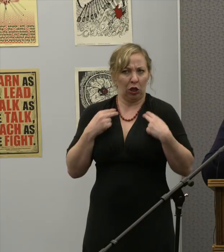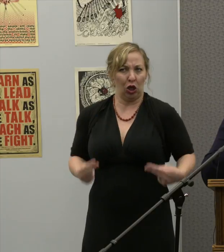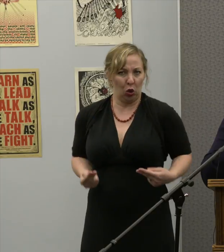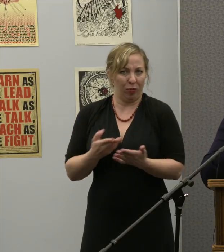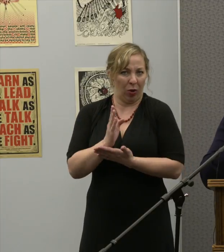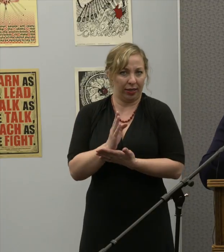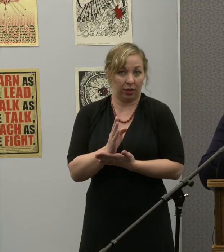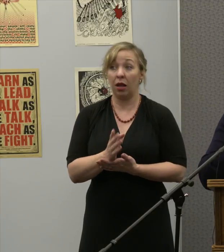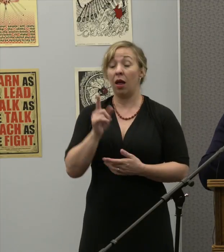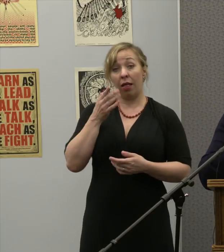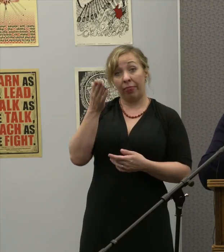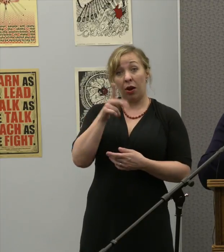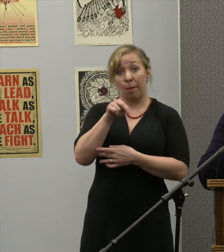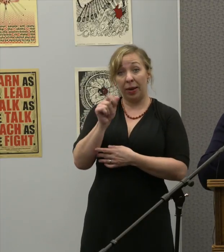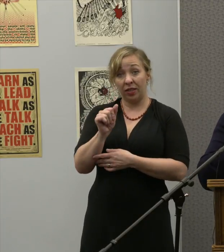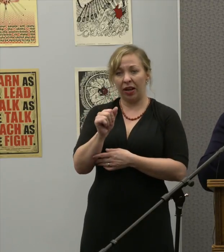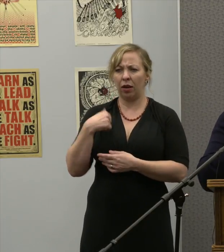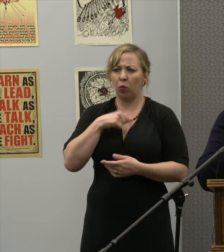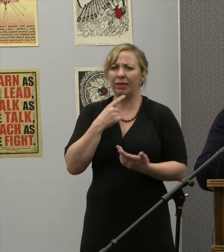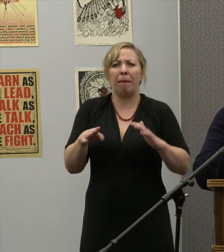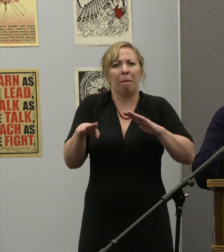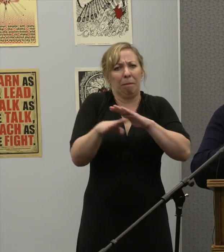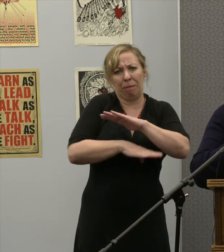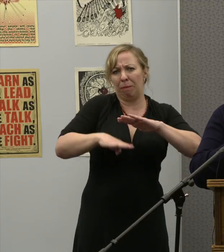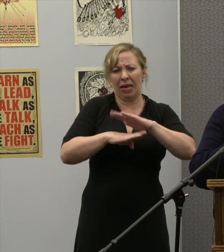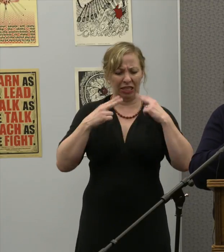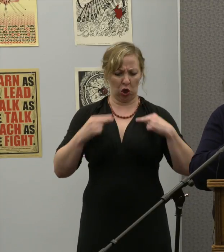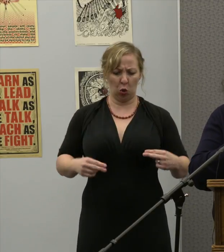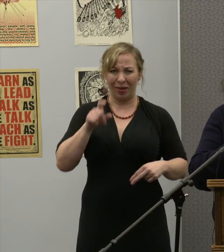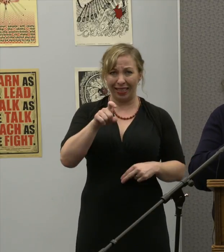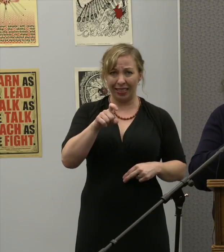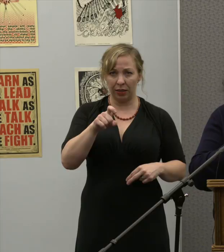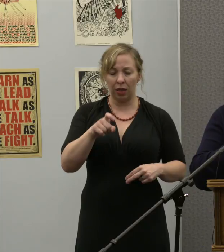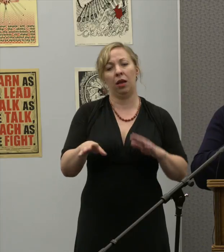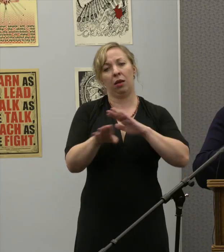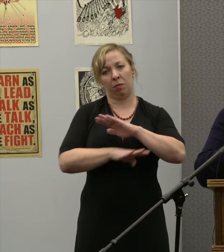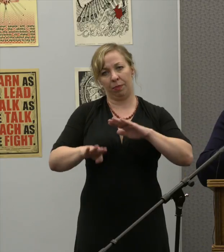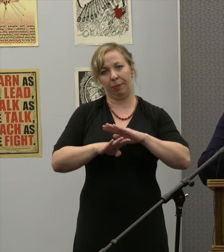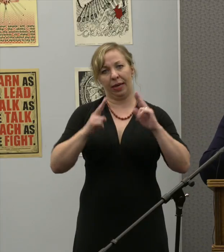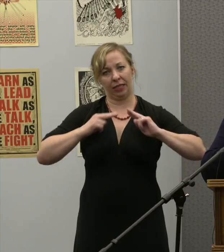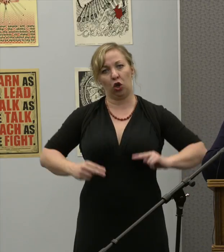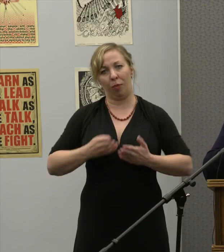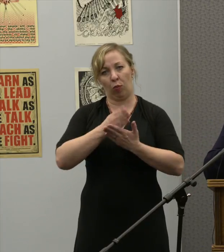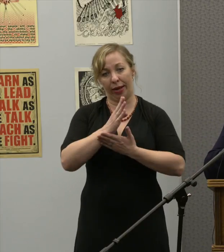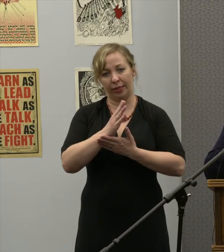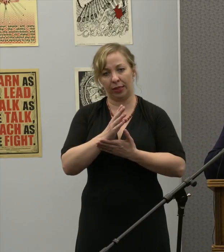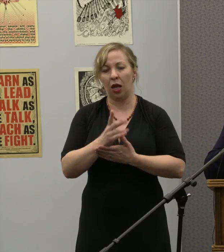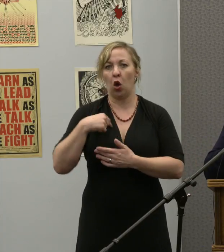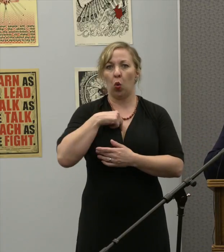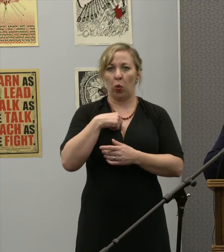it in Pennsylvania. Our basic needs are our human rights. And more, right, as we are working more and more